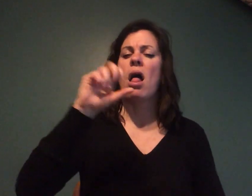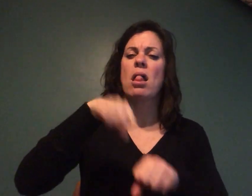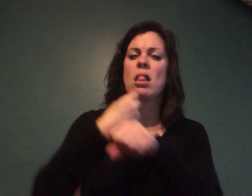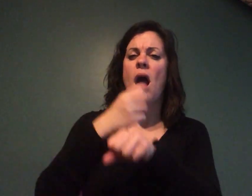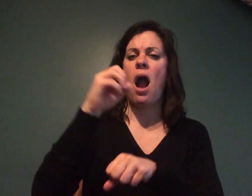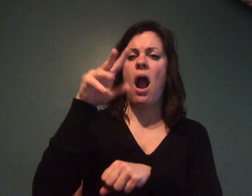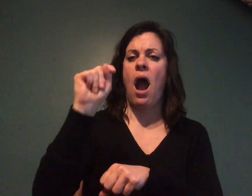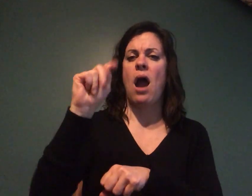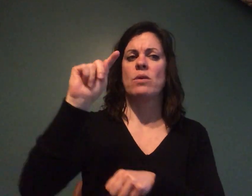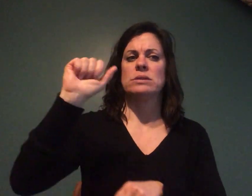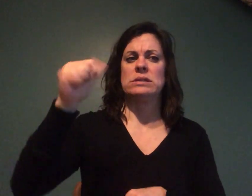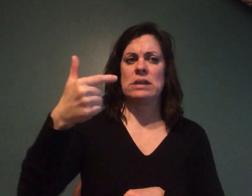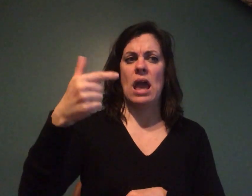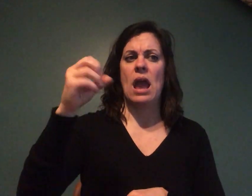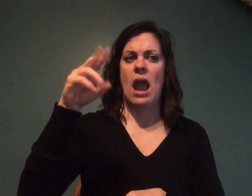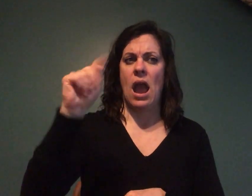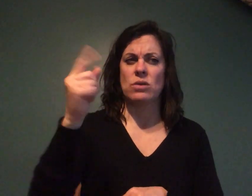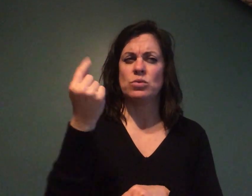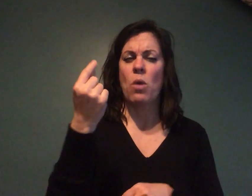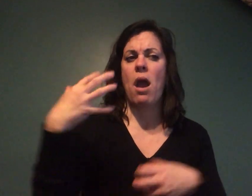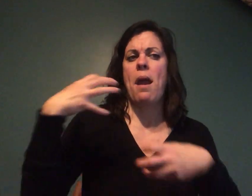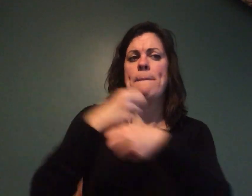LOTO, acronym for lockout, tag out.